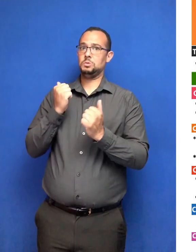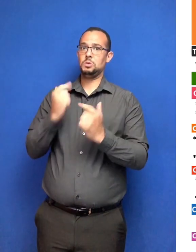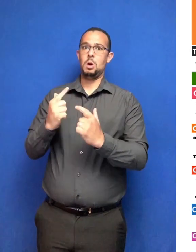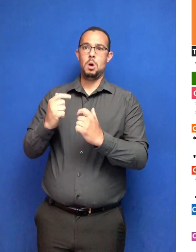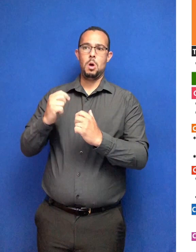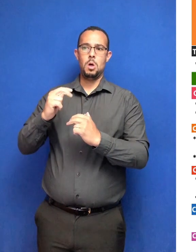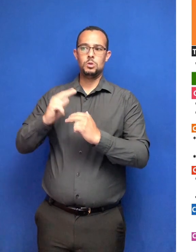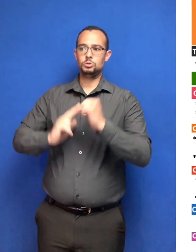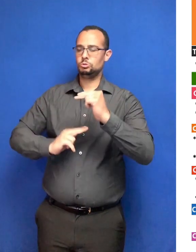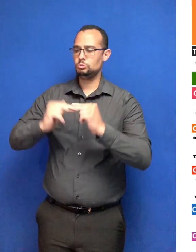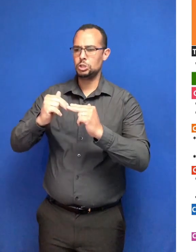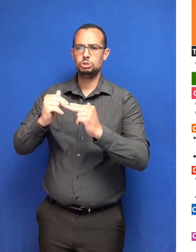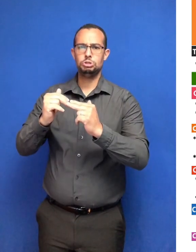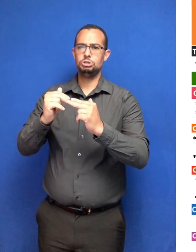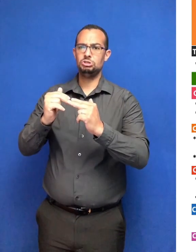destroyed.